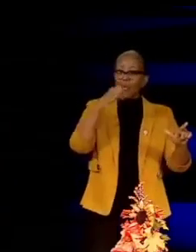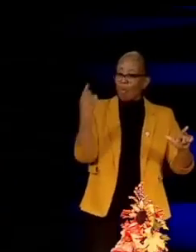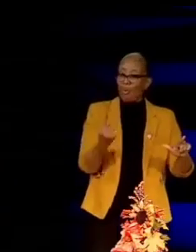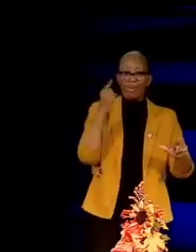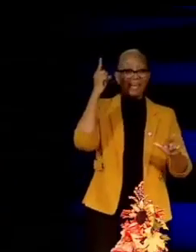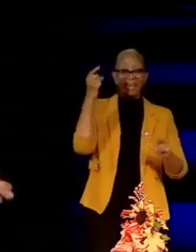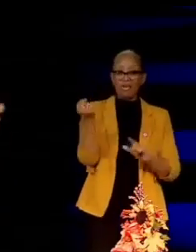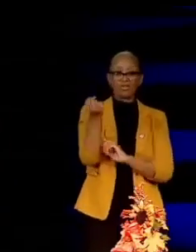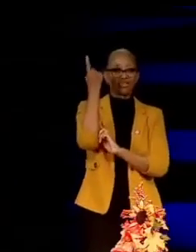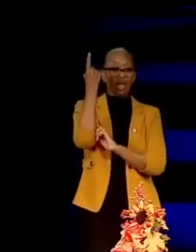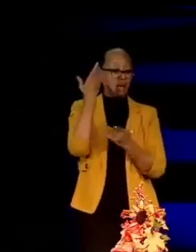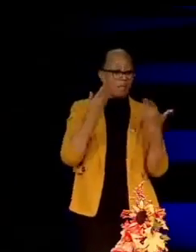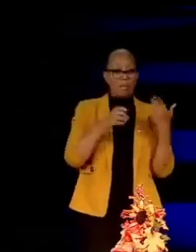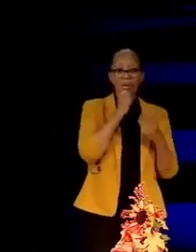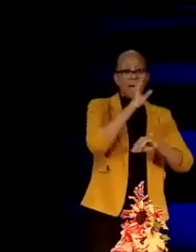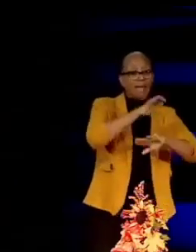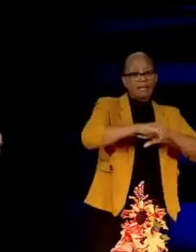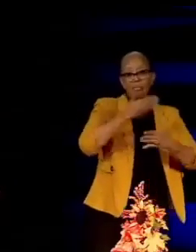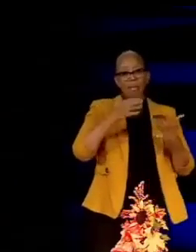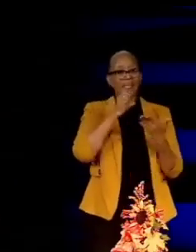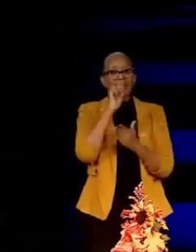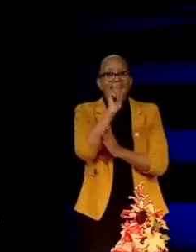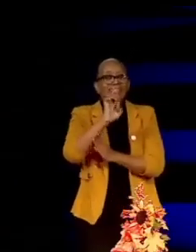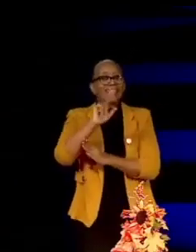God hears and understands. Say,